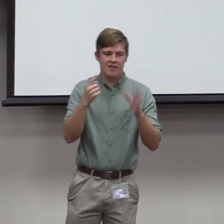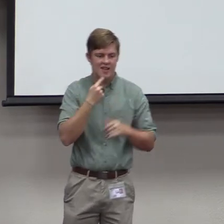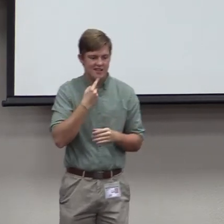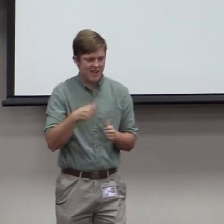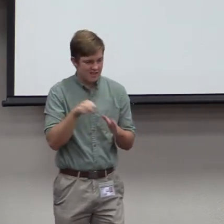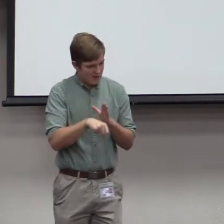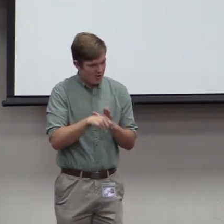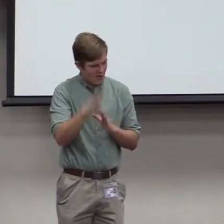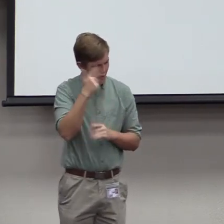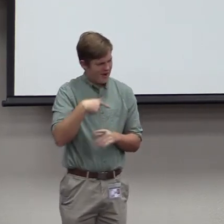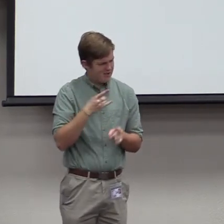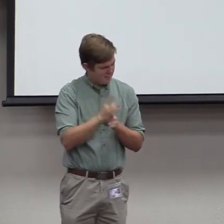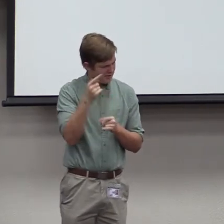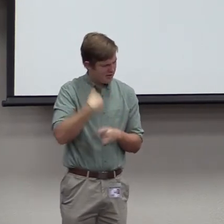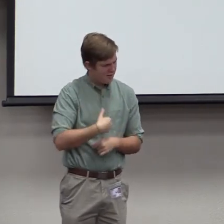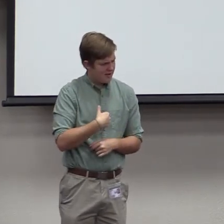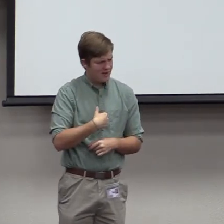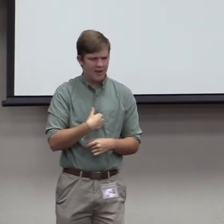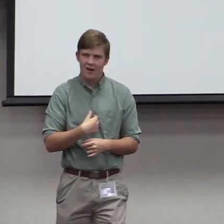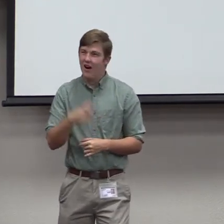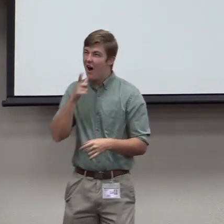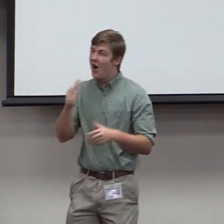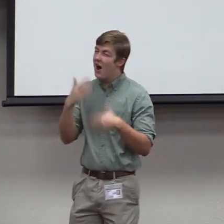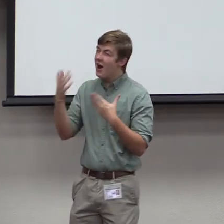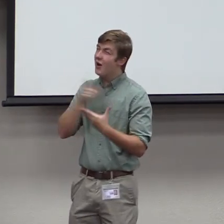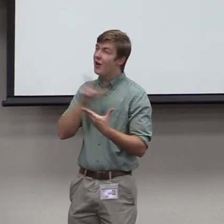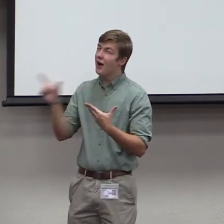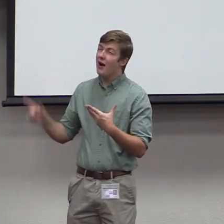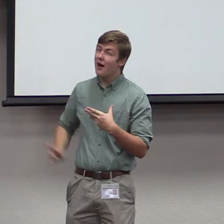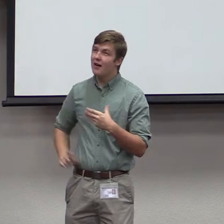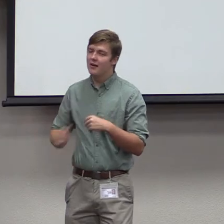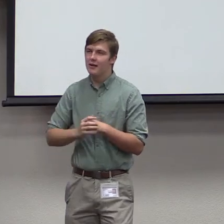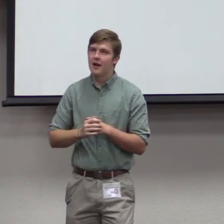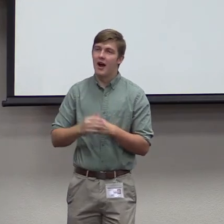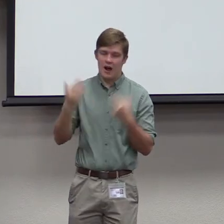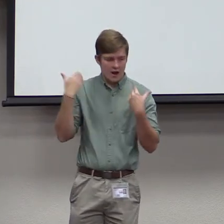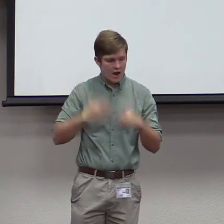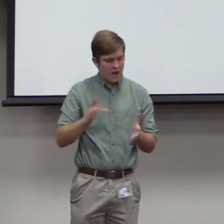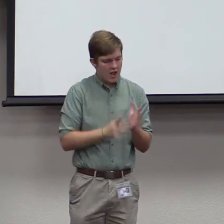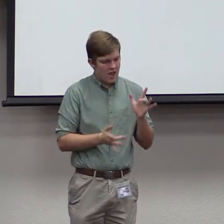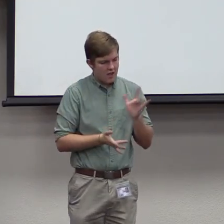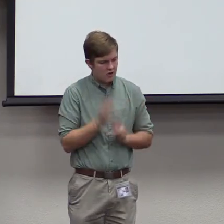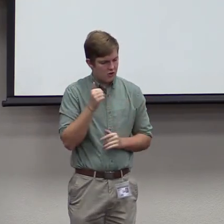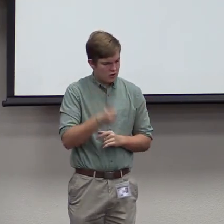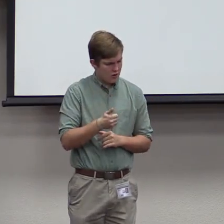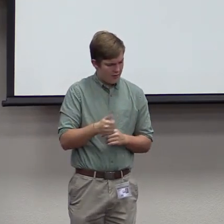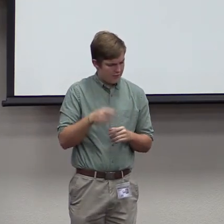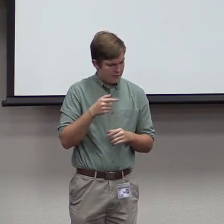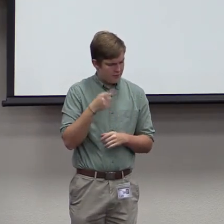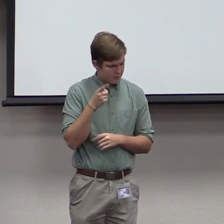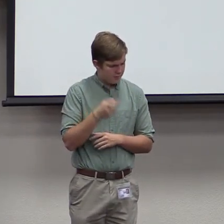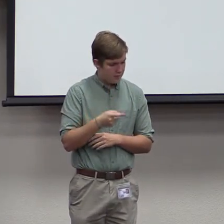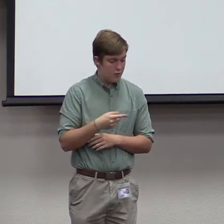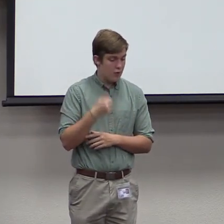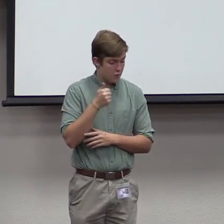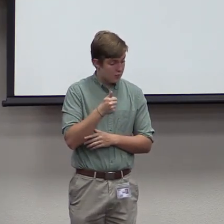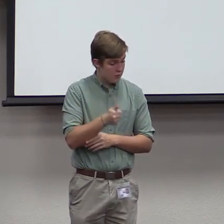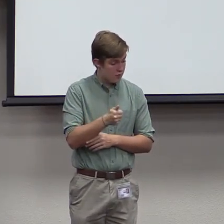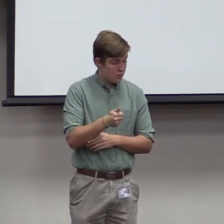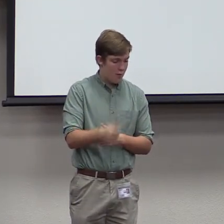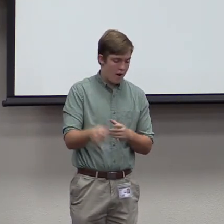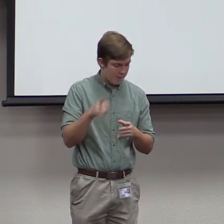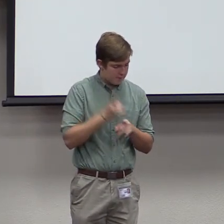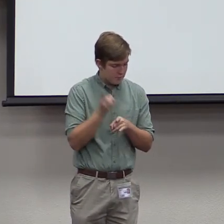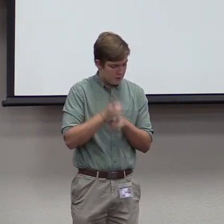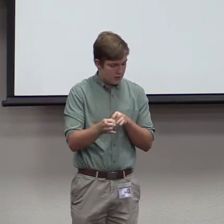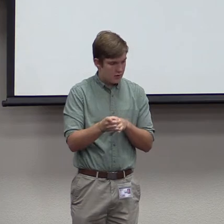Lord?" And he said, "I'm Jesus, whom you're persecuting. But rise and enter the city, and you'll be told what you are to do." The